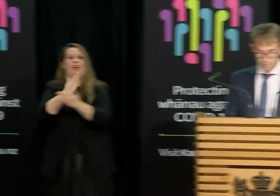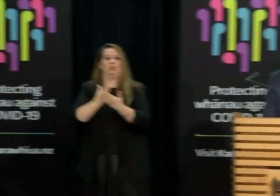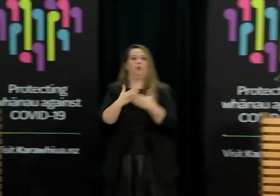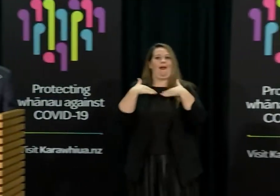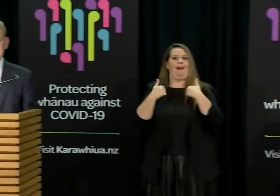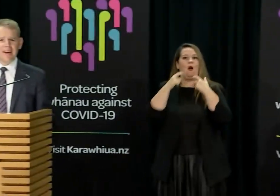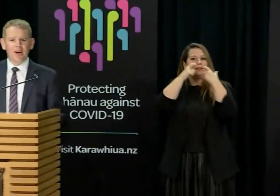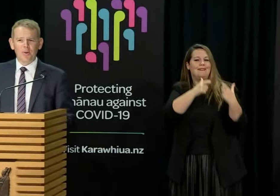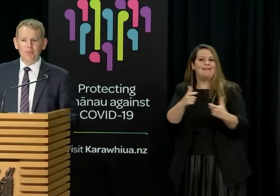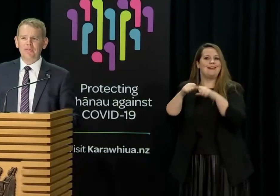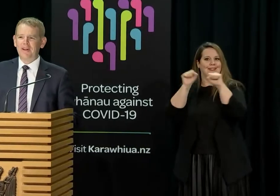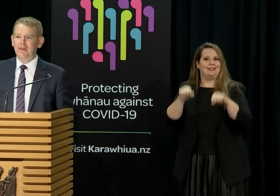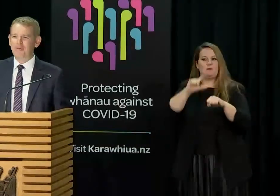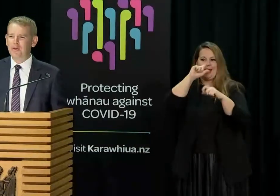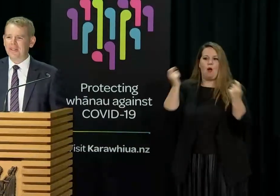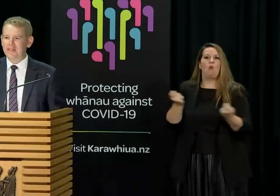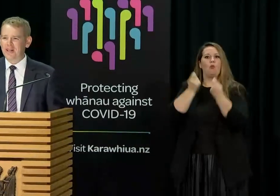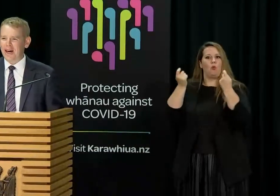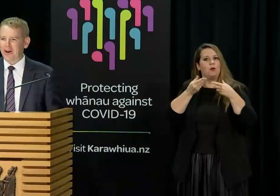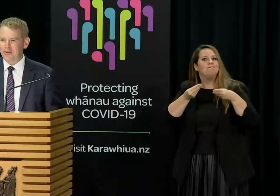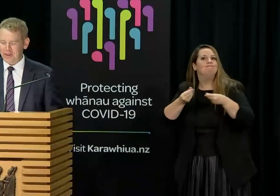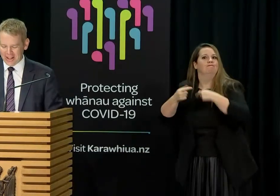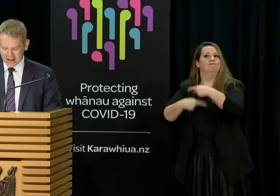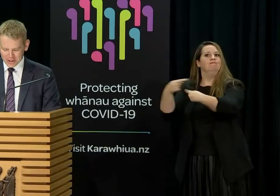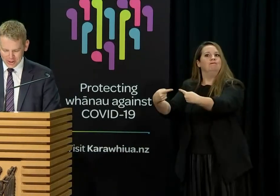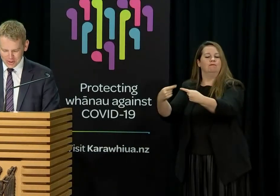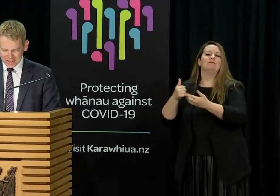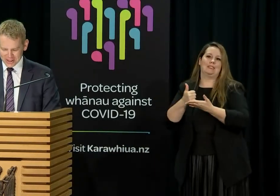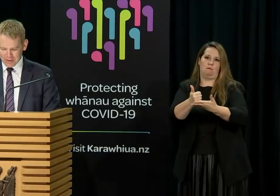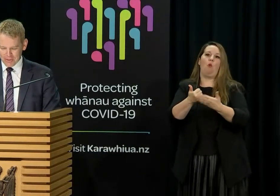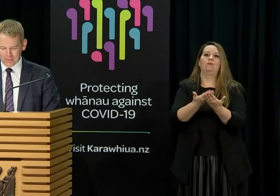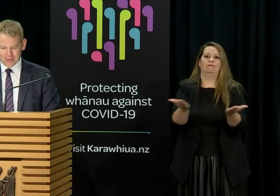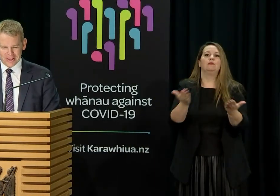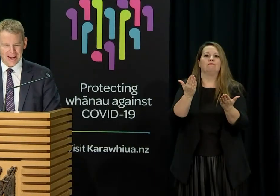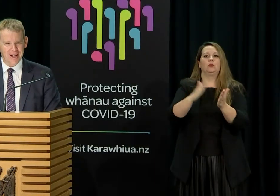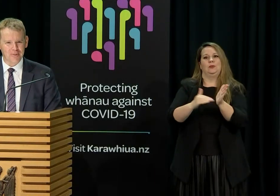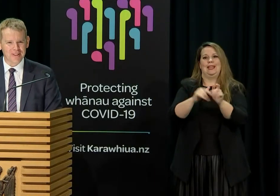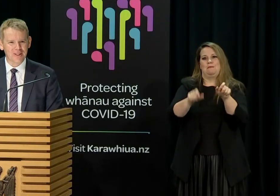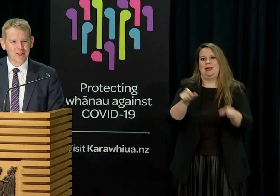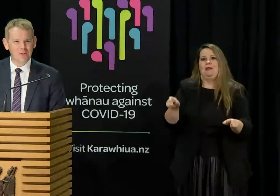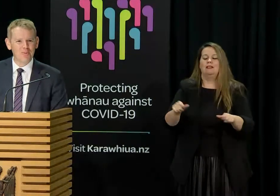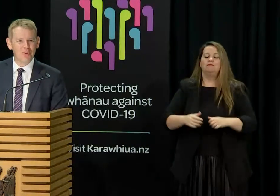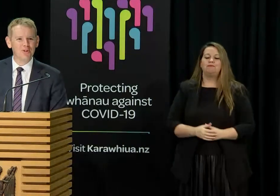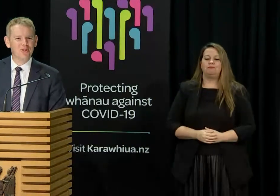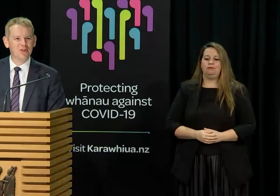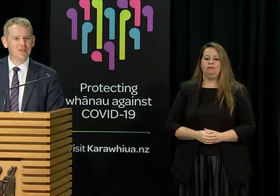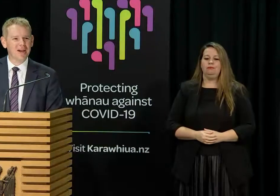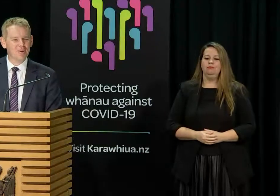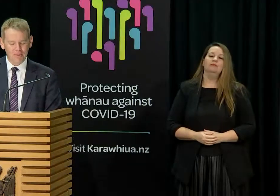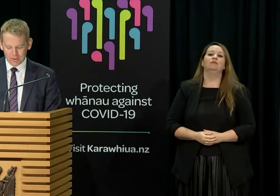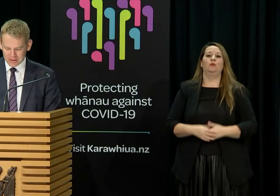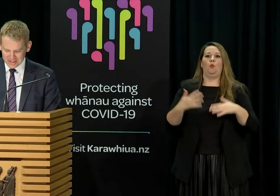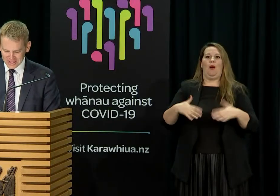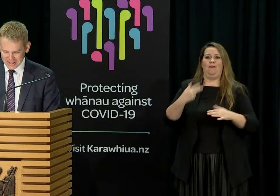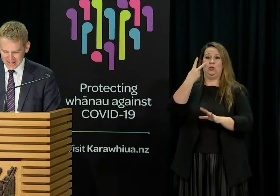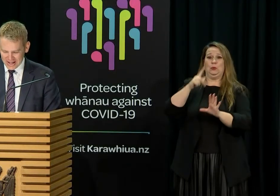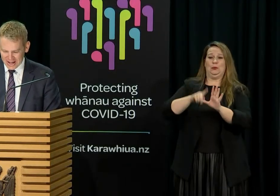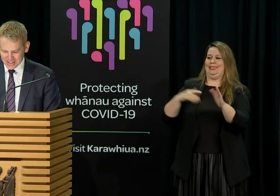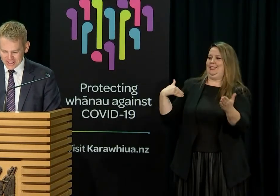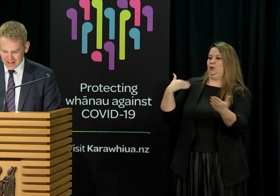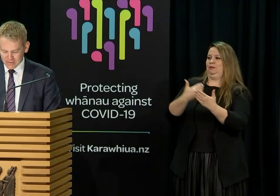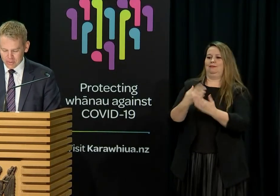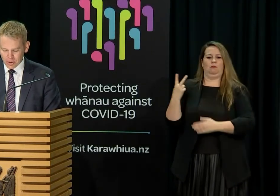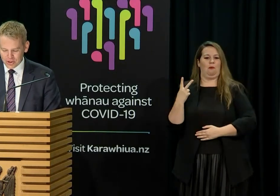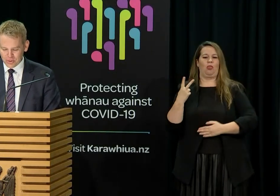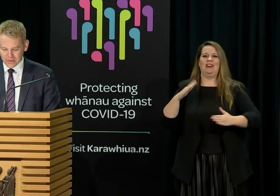Thank you. We've done a fair few of these over the last 2 years. This may well be one of the harder ones, and I did want to take a moment